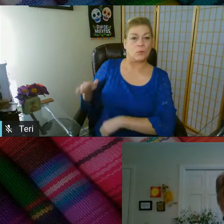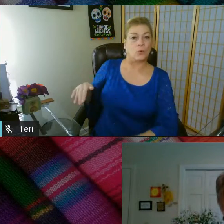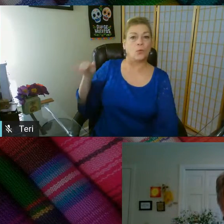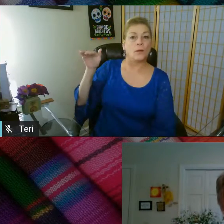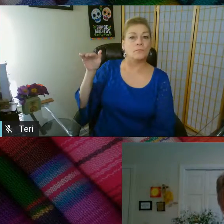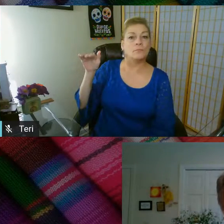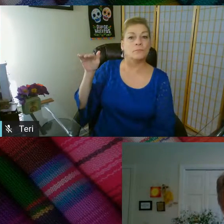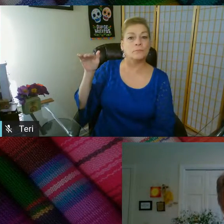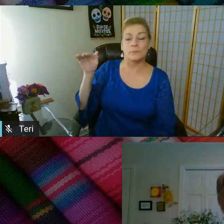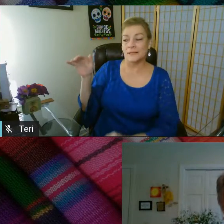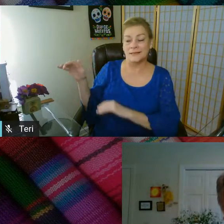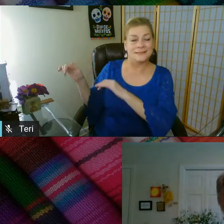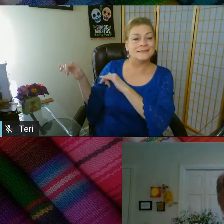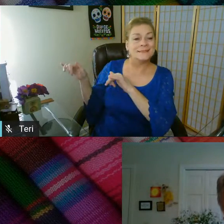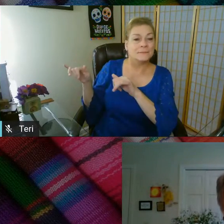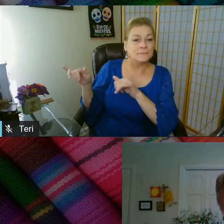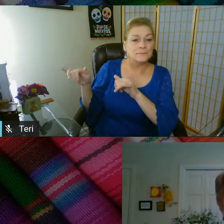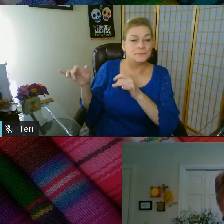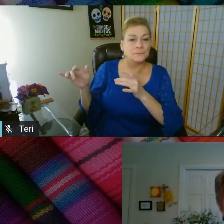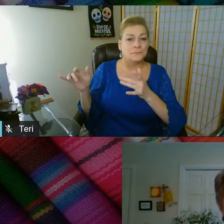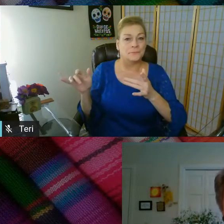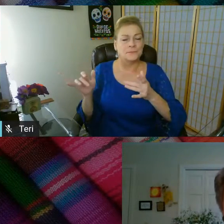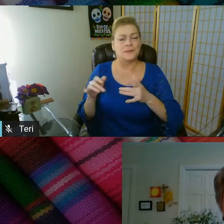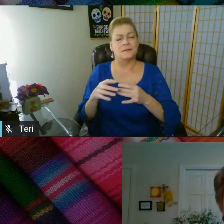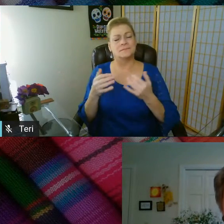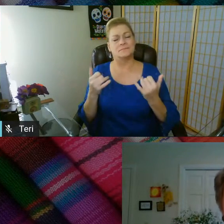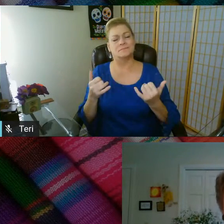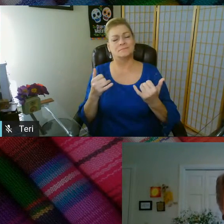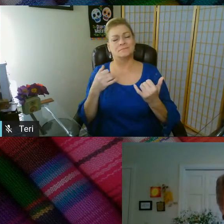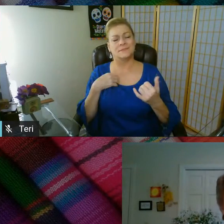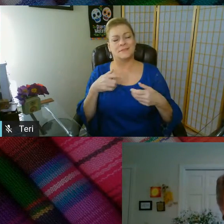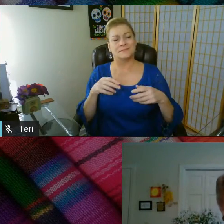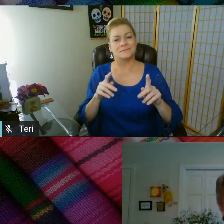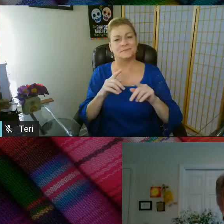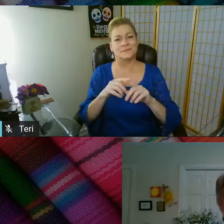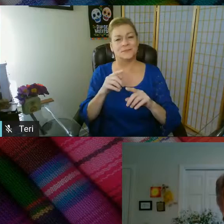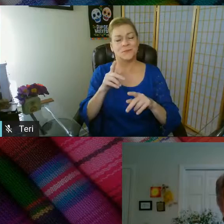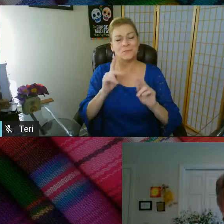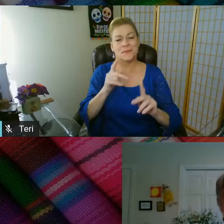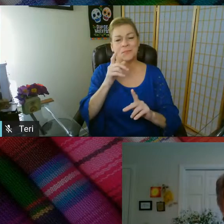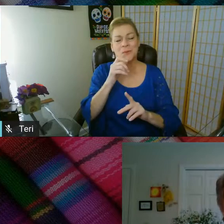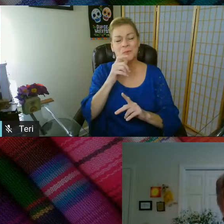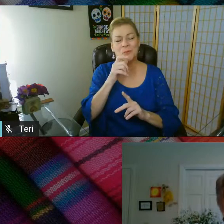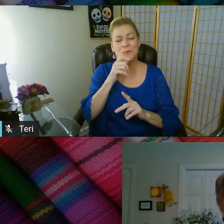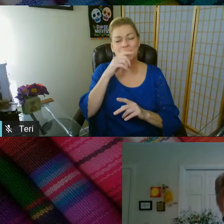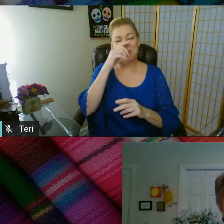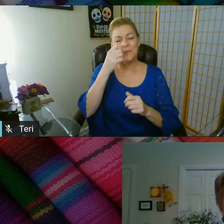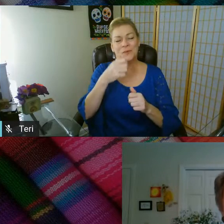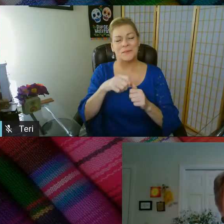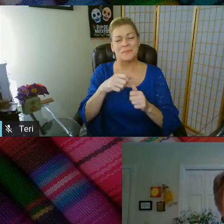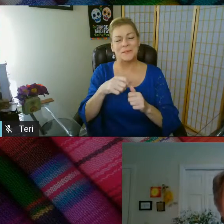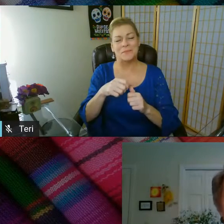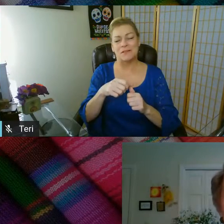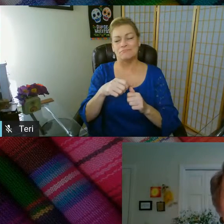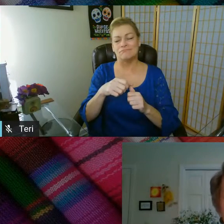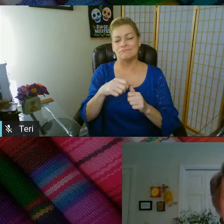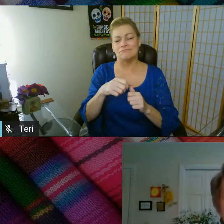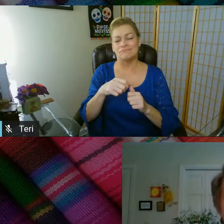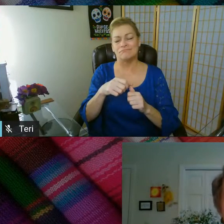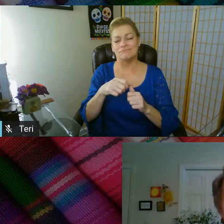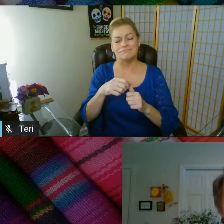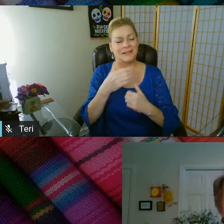So today we have the opportunity to remember those who remembered. And we get to